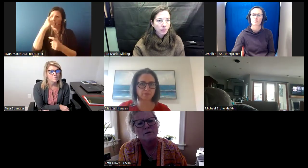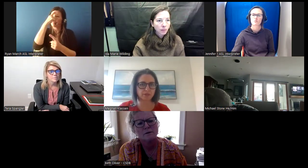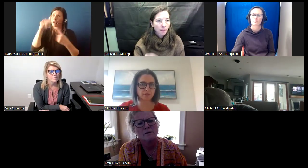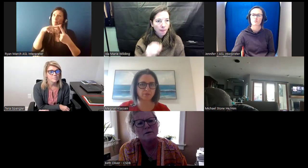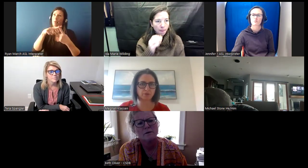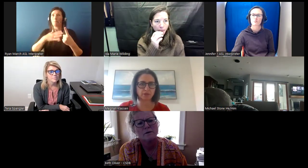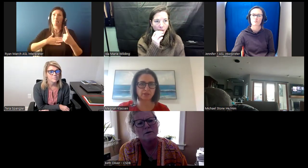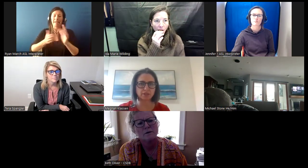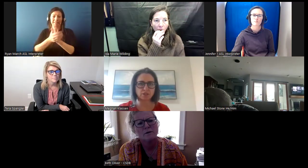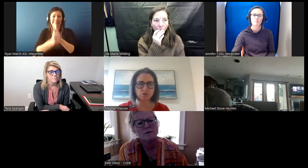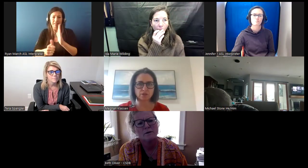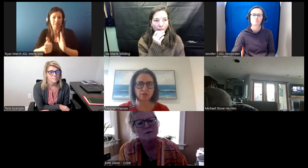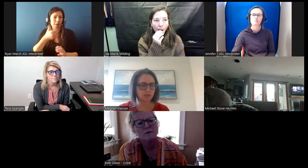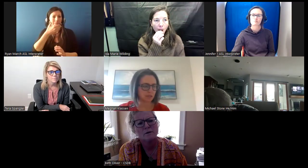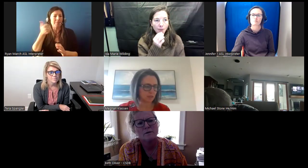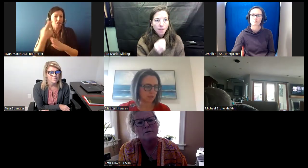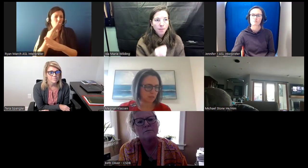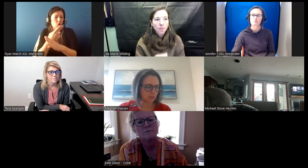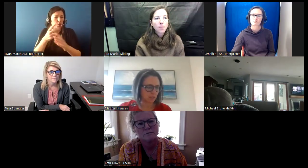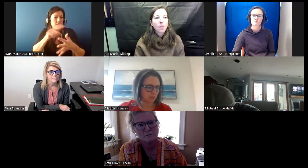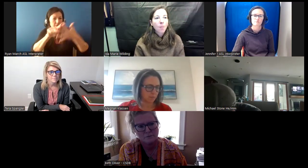my skills might be best used.